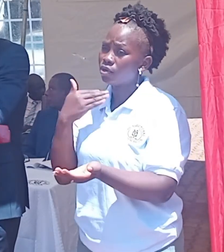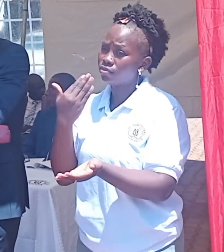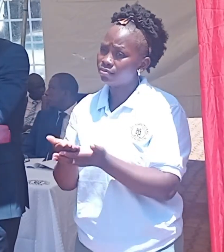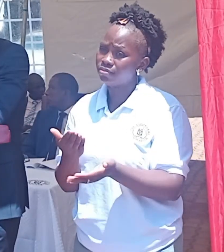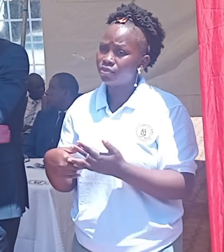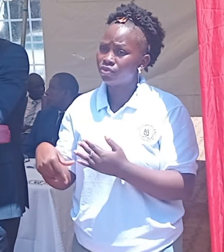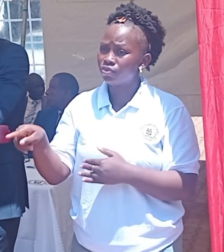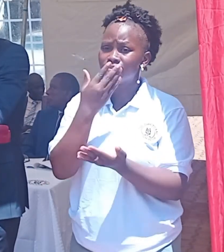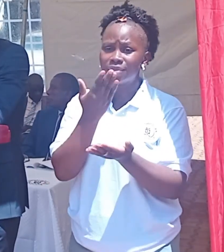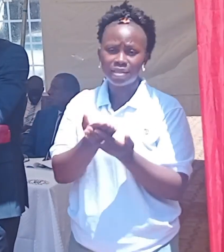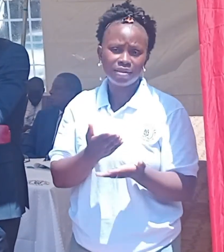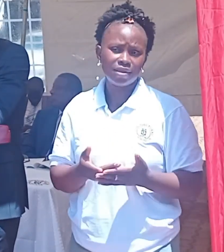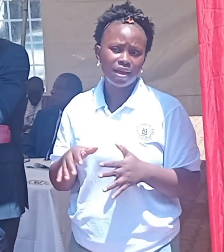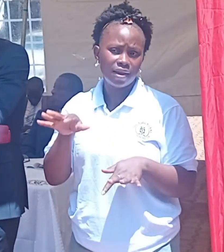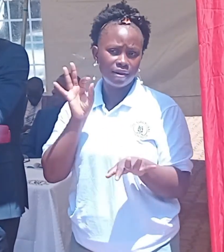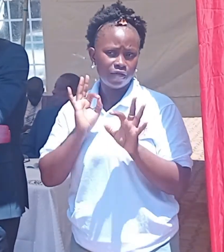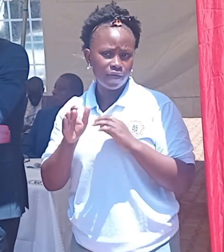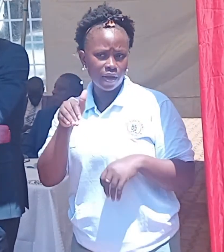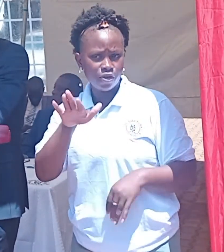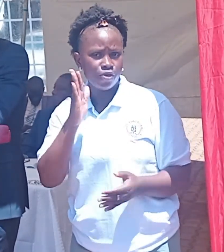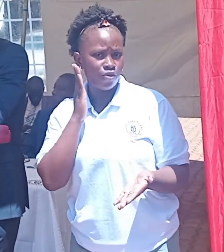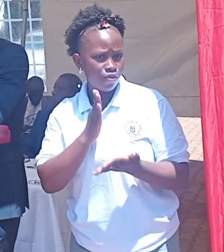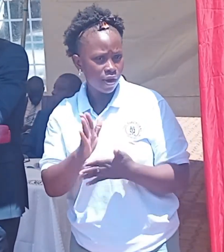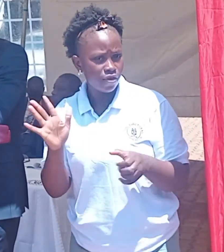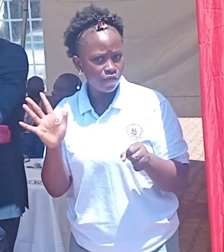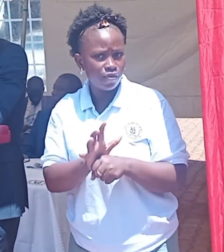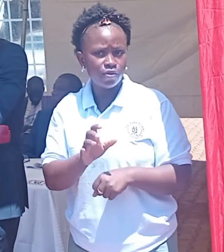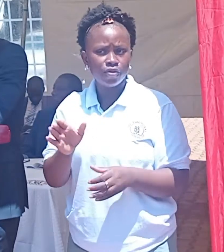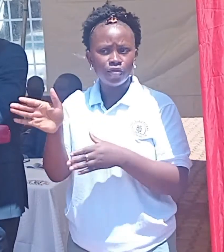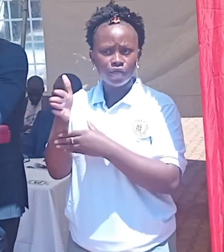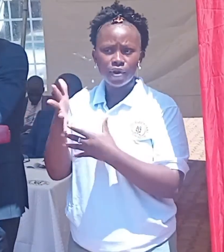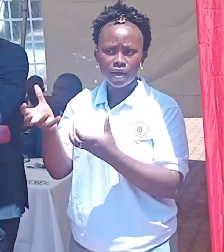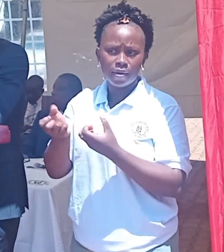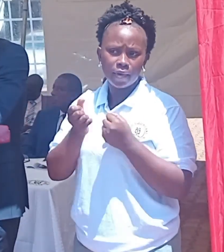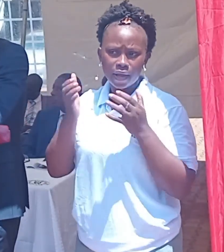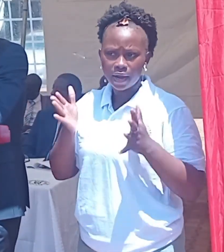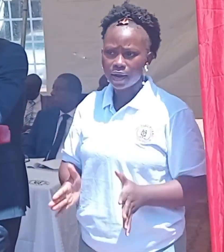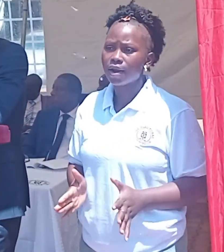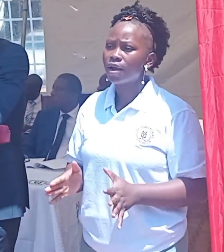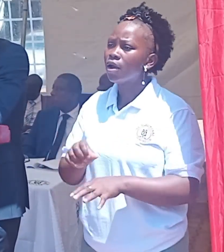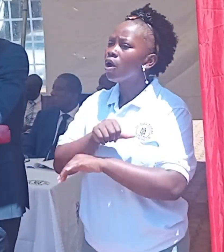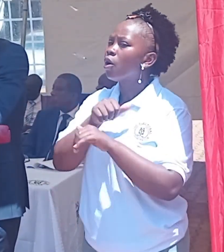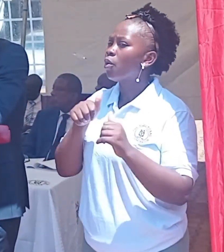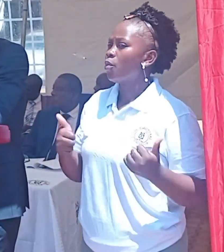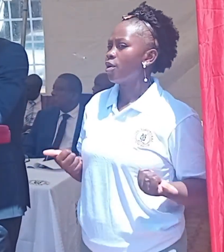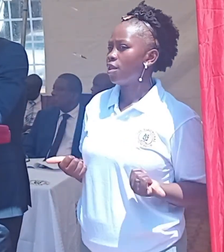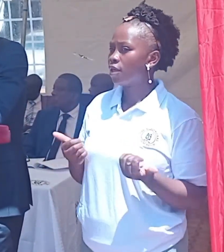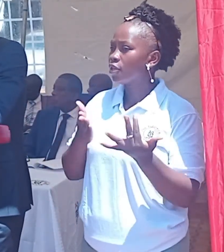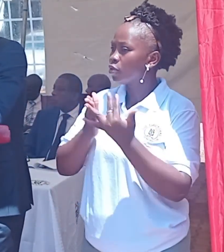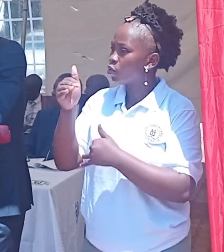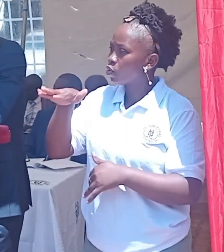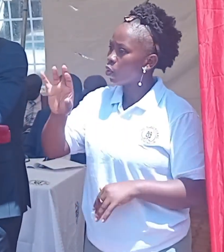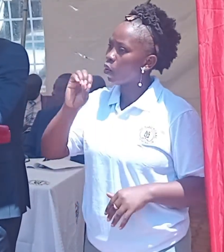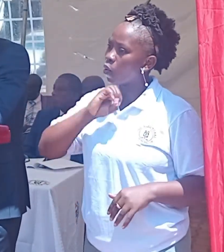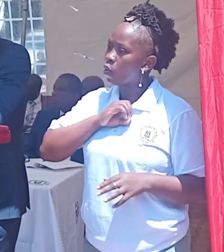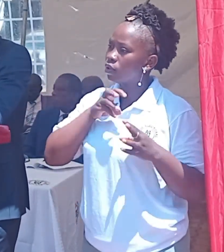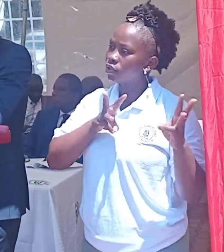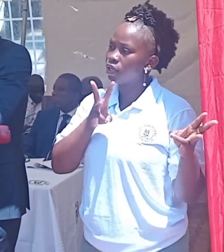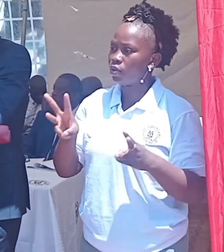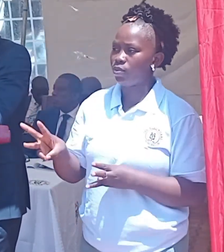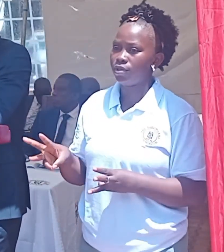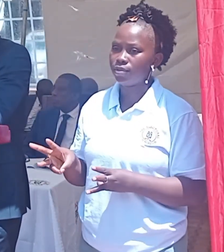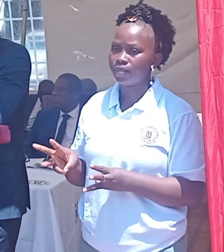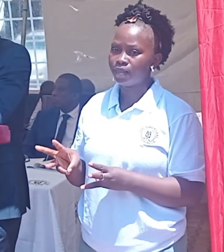please identify your rightful or correct flag bearer appropriately through your own channels or